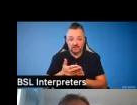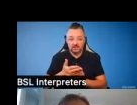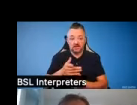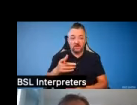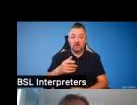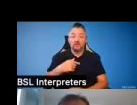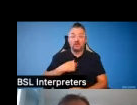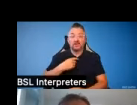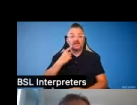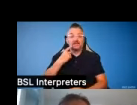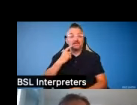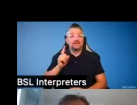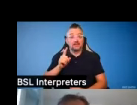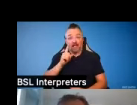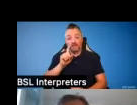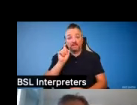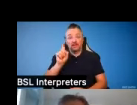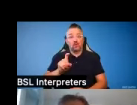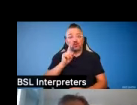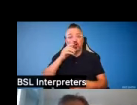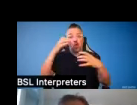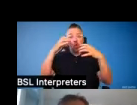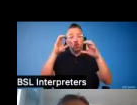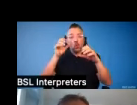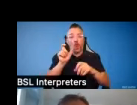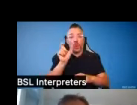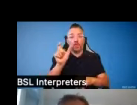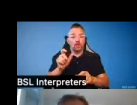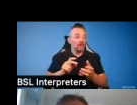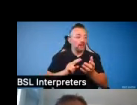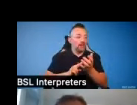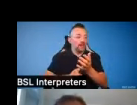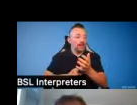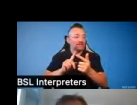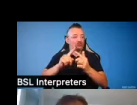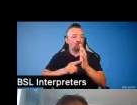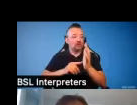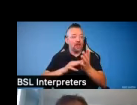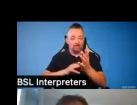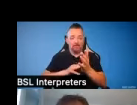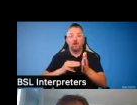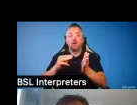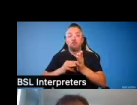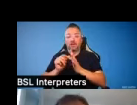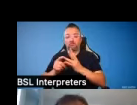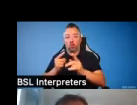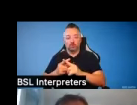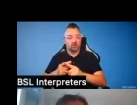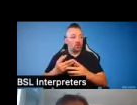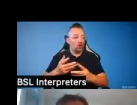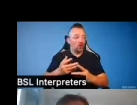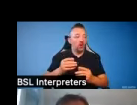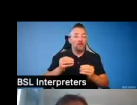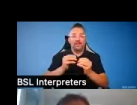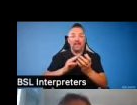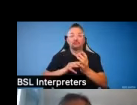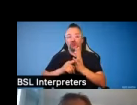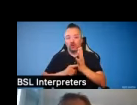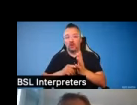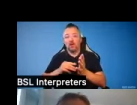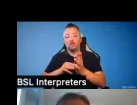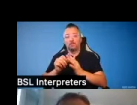way to find them by Googling those simple phrases, so you don't need to use the links. And just to note, I'm not sponsored, so other